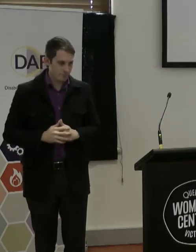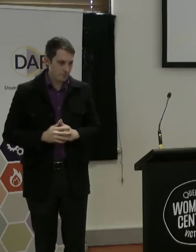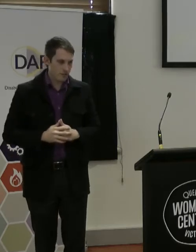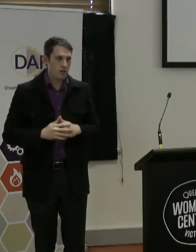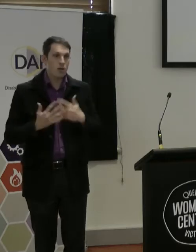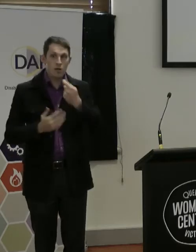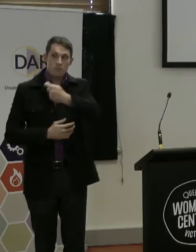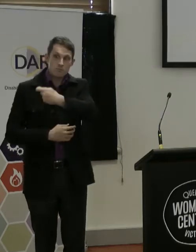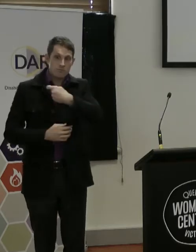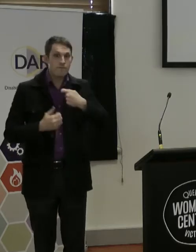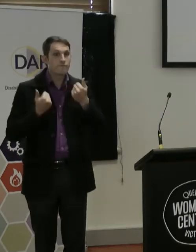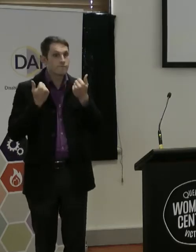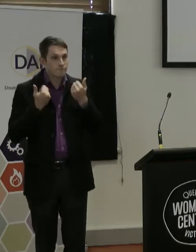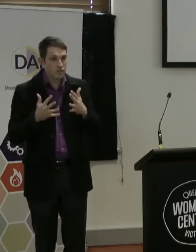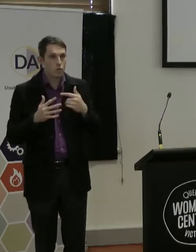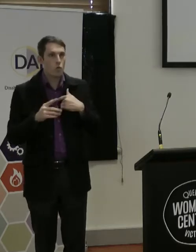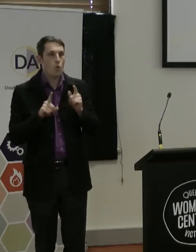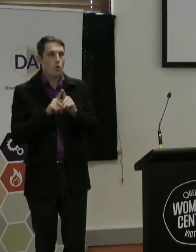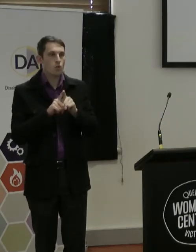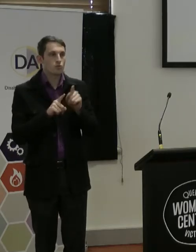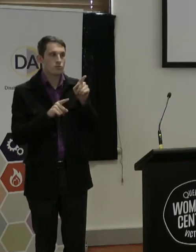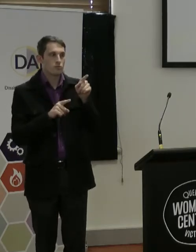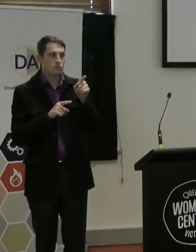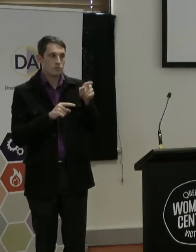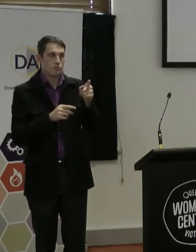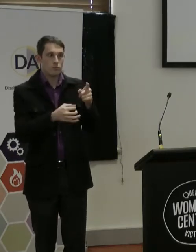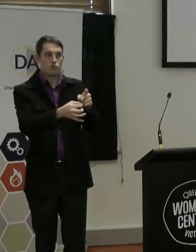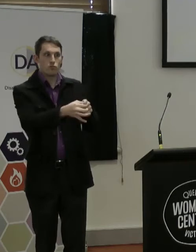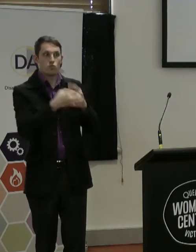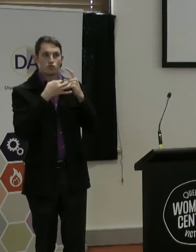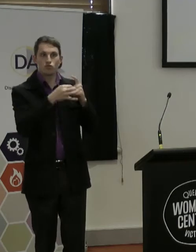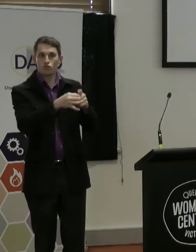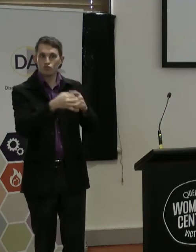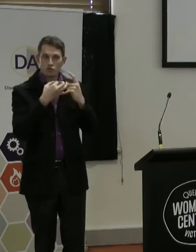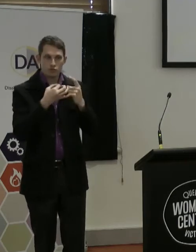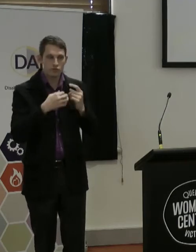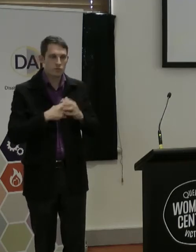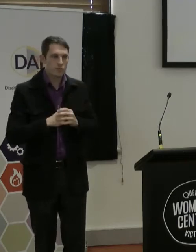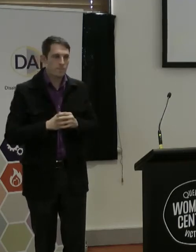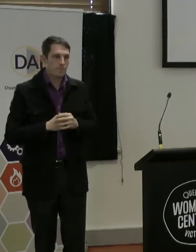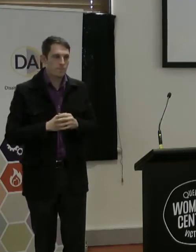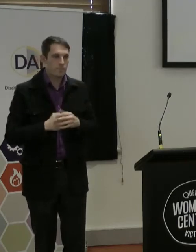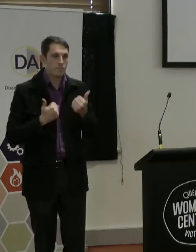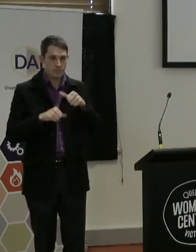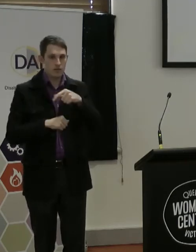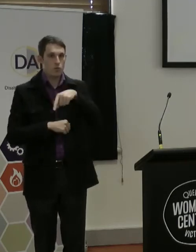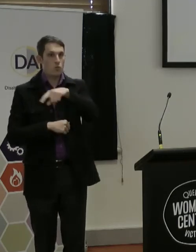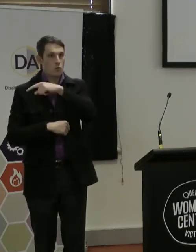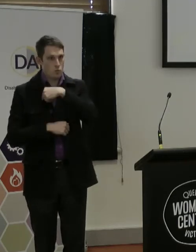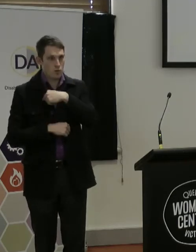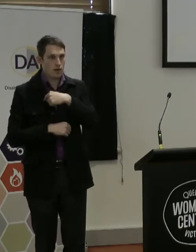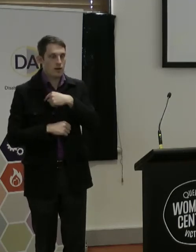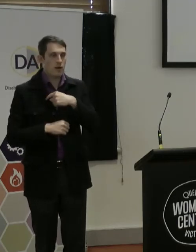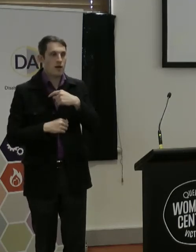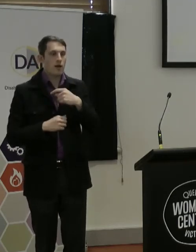opportunity to just fire a whole heap of questions at us at random. They were asked in one big cluster, so then our delegation was given the floor again,